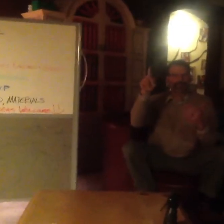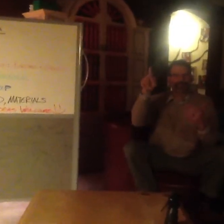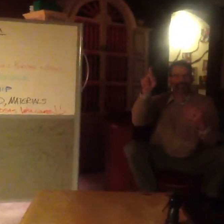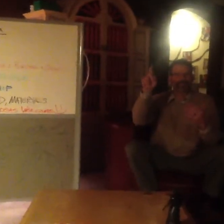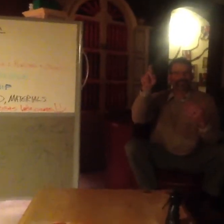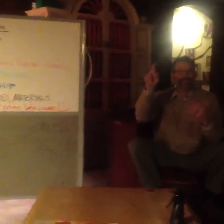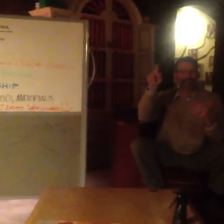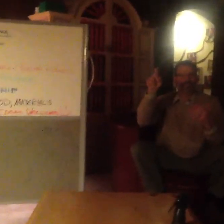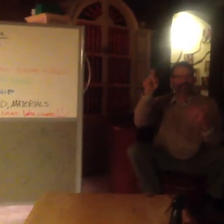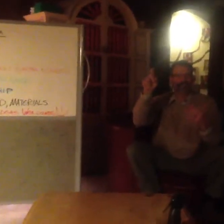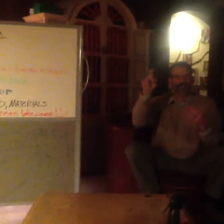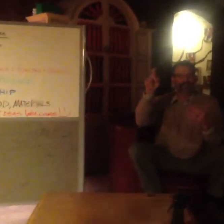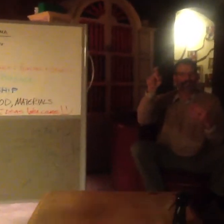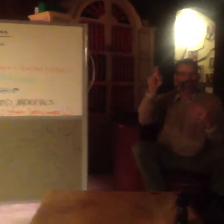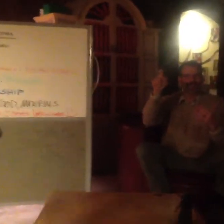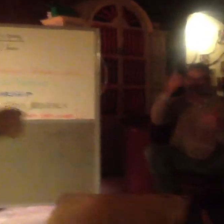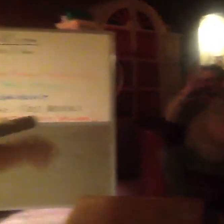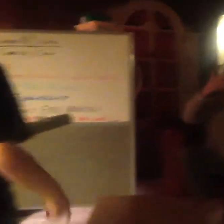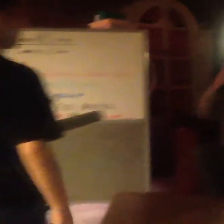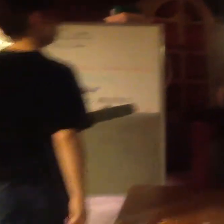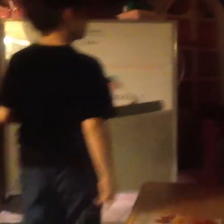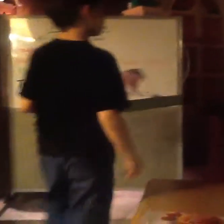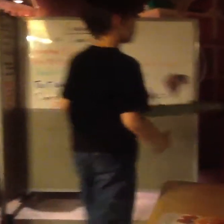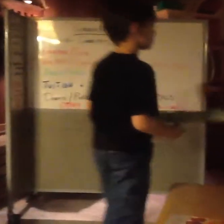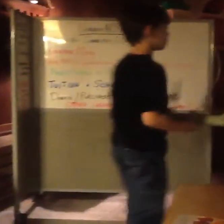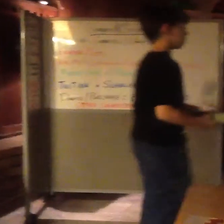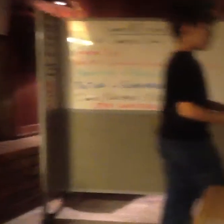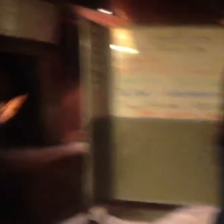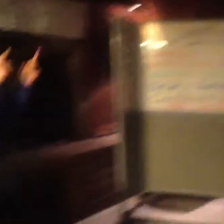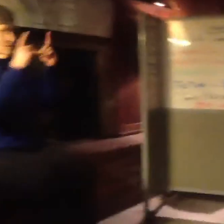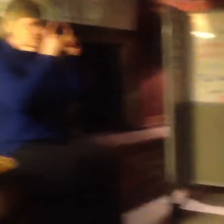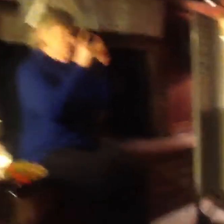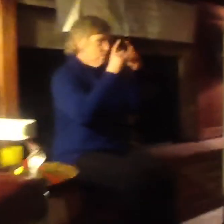put Already the showing scissors, everybody? the orange one? I did.